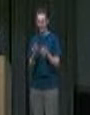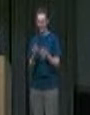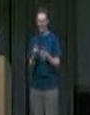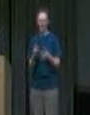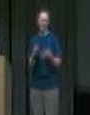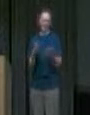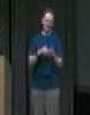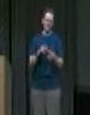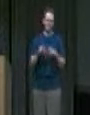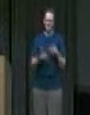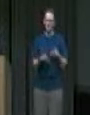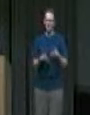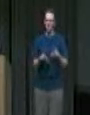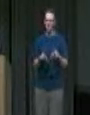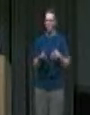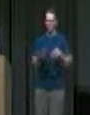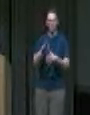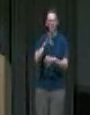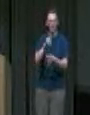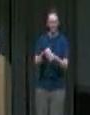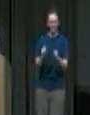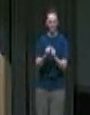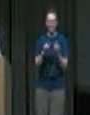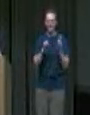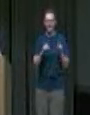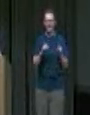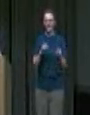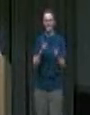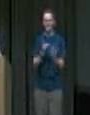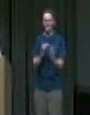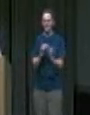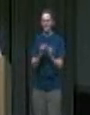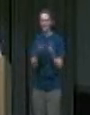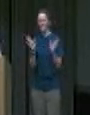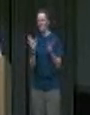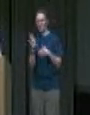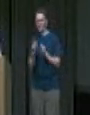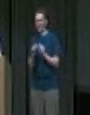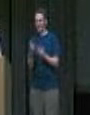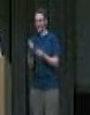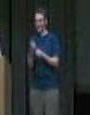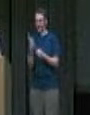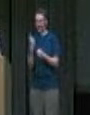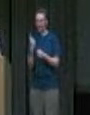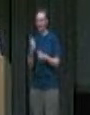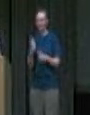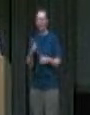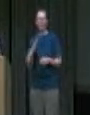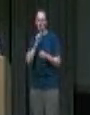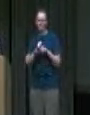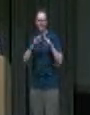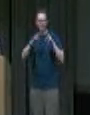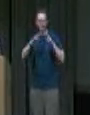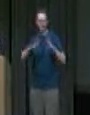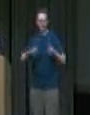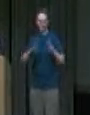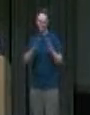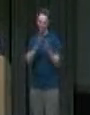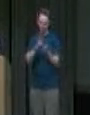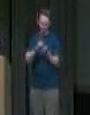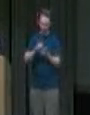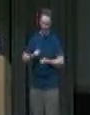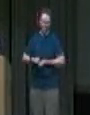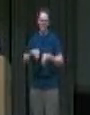again, that participated and attended the public meeting last year, They really went into a lot of